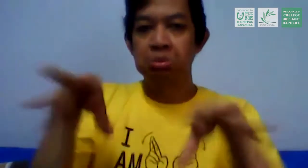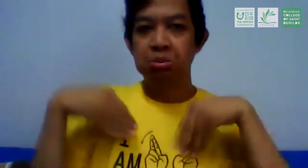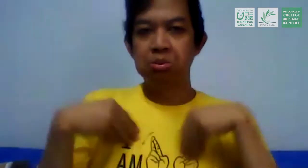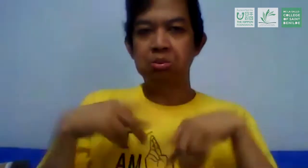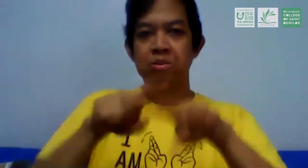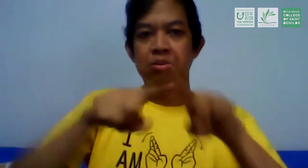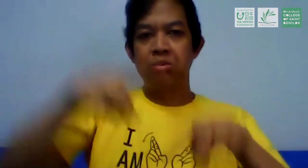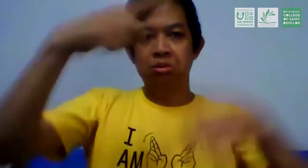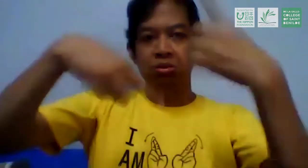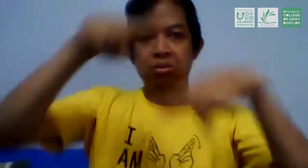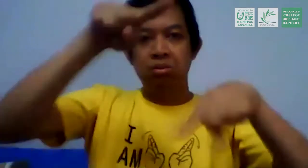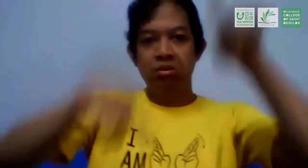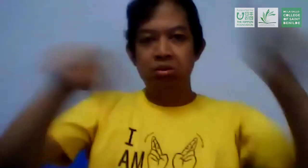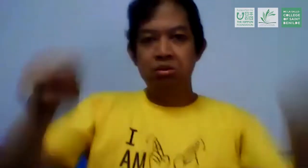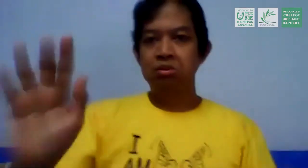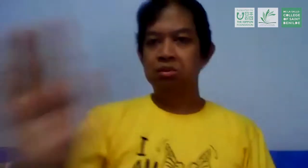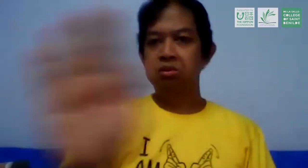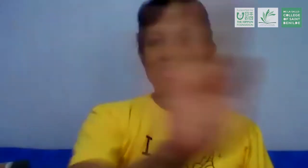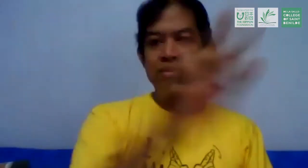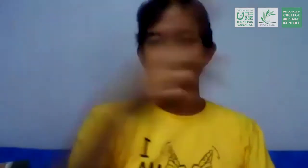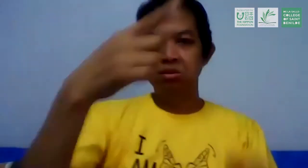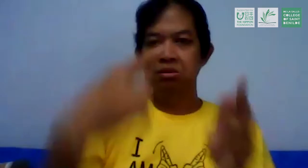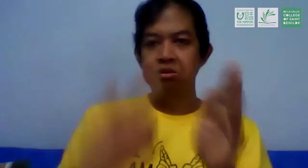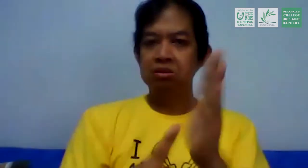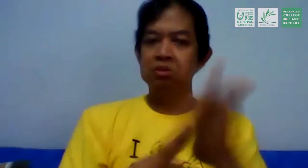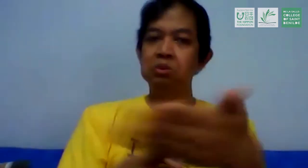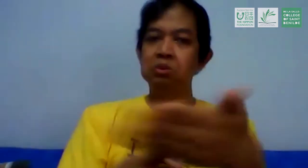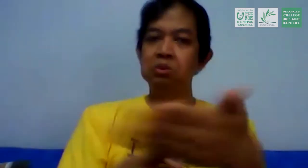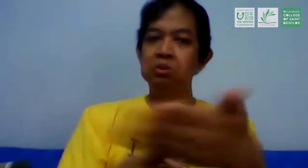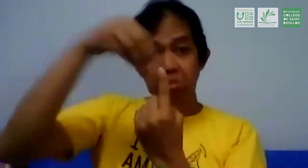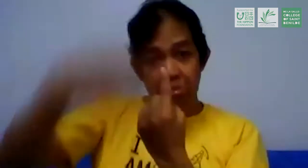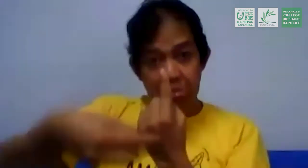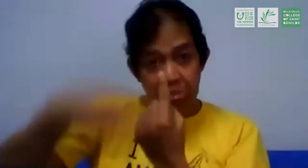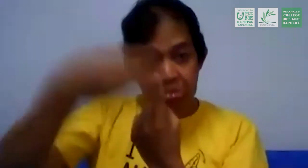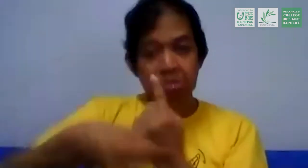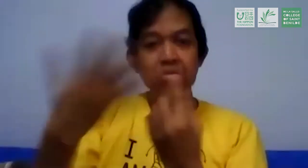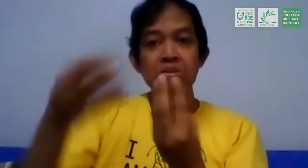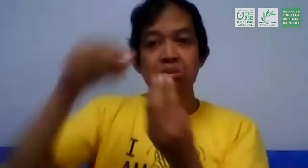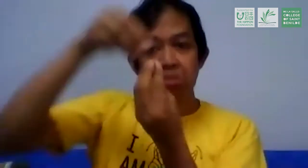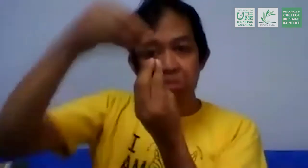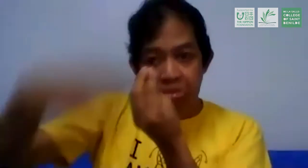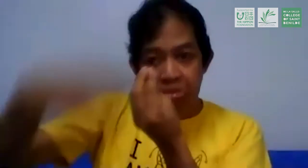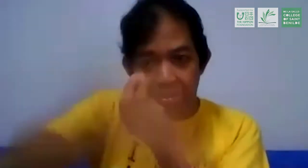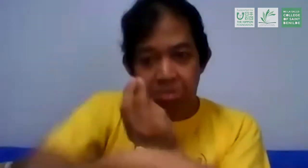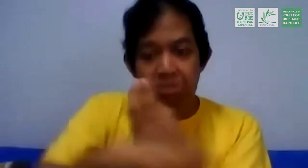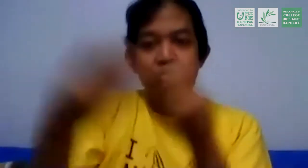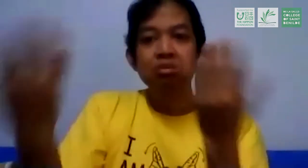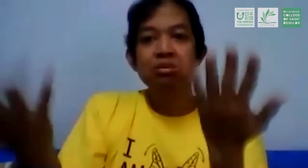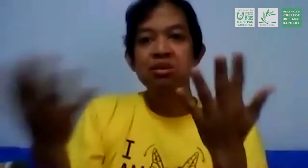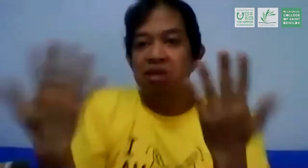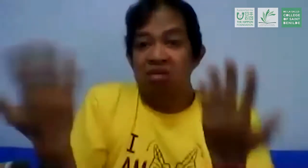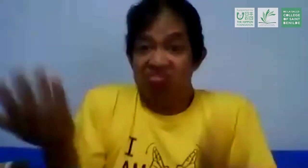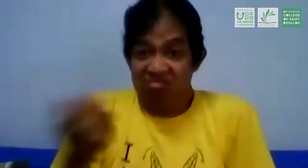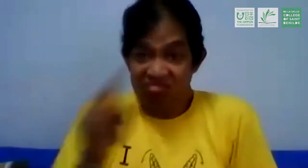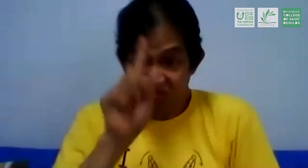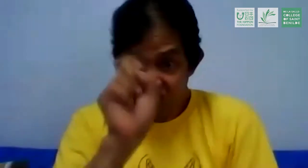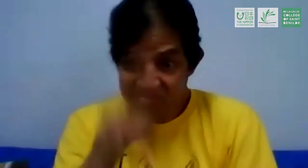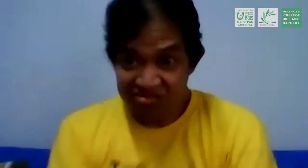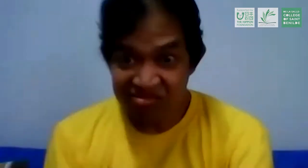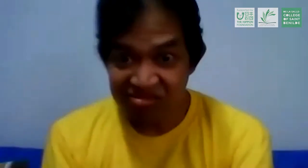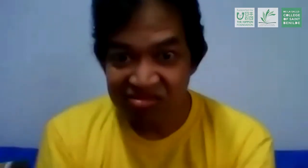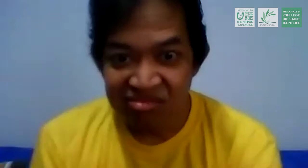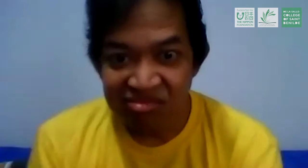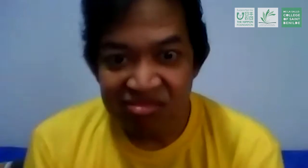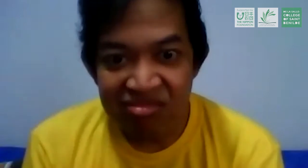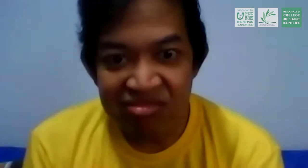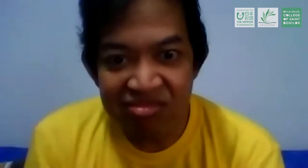will sign this. So it depends, because sign language can be there's a diversity in sign, especially in